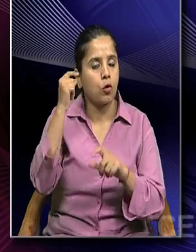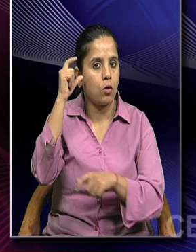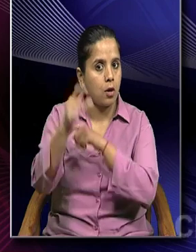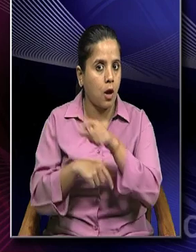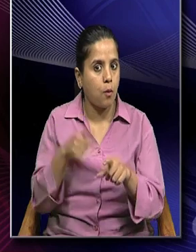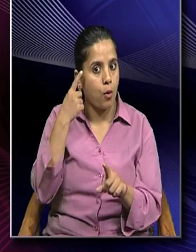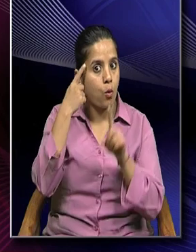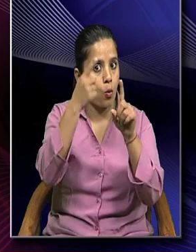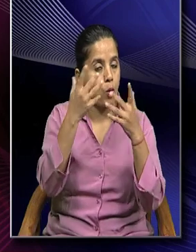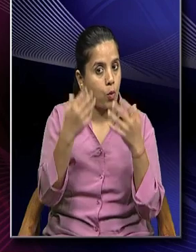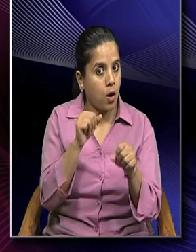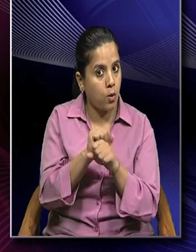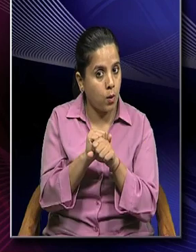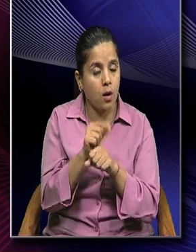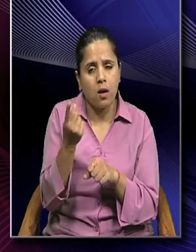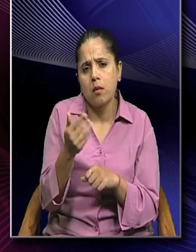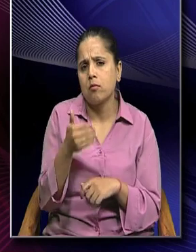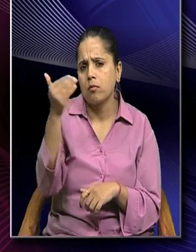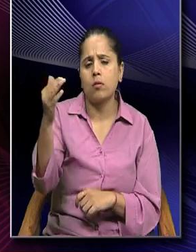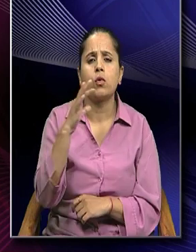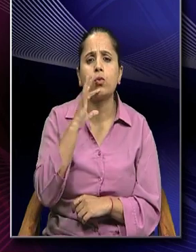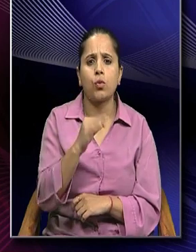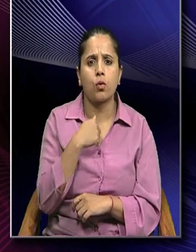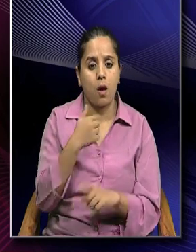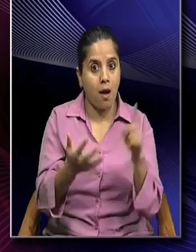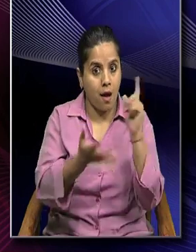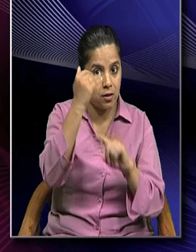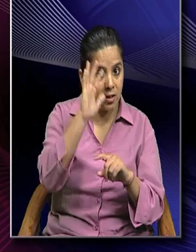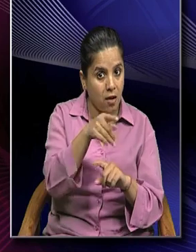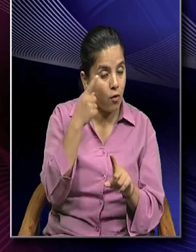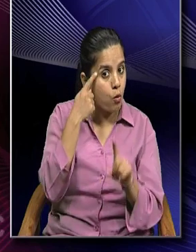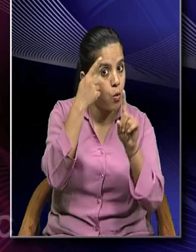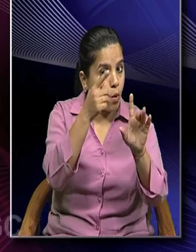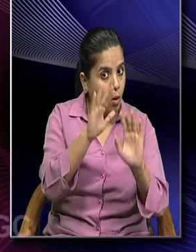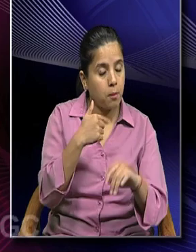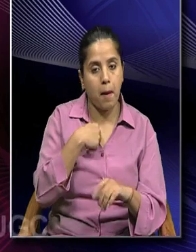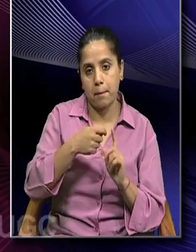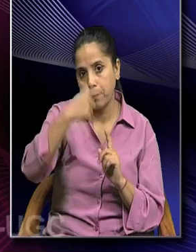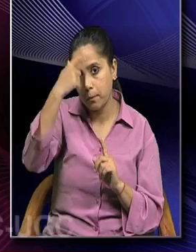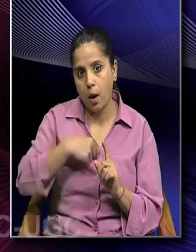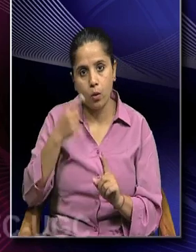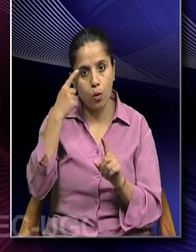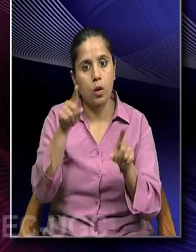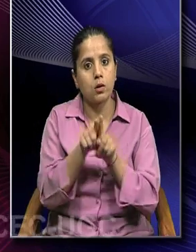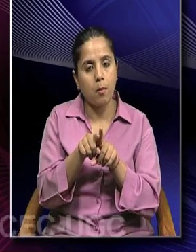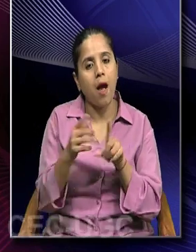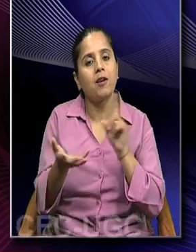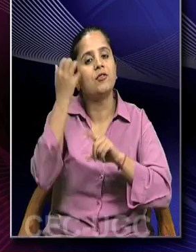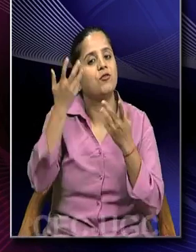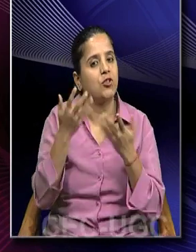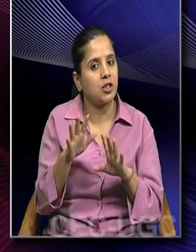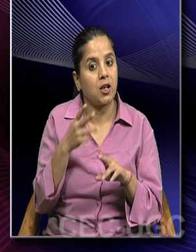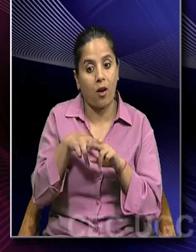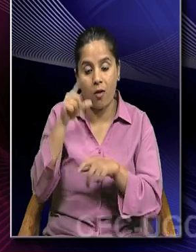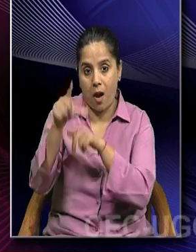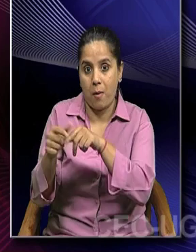I am working, and eventually with the attainment of that goal, my personal goal will also be achieved.